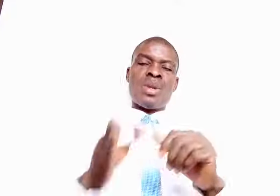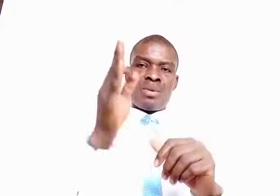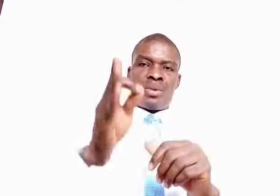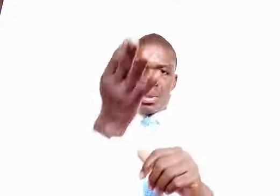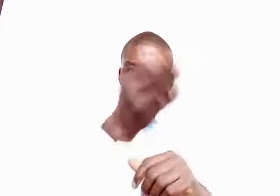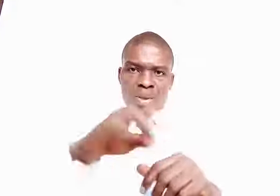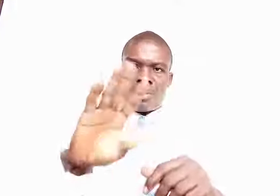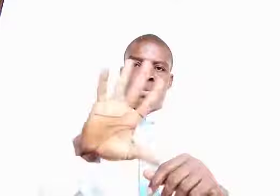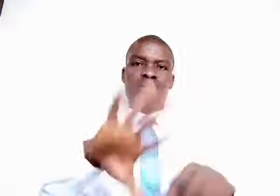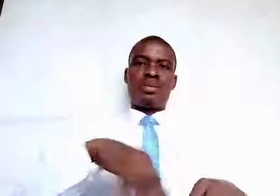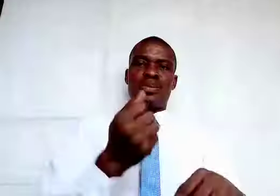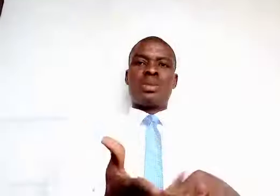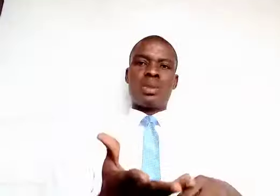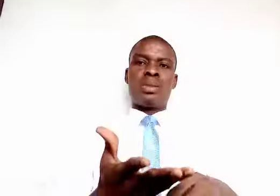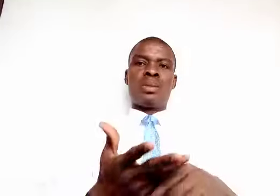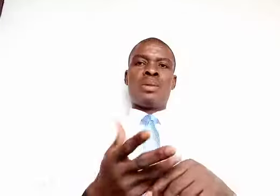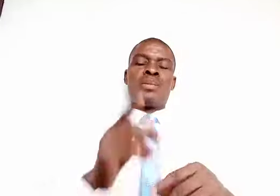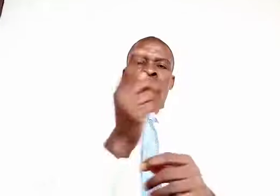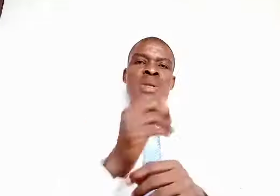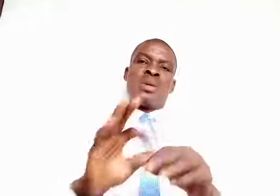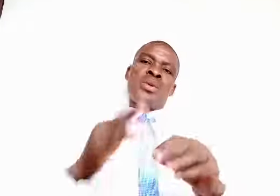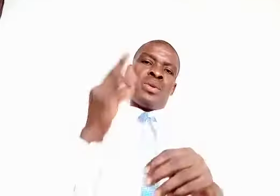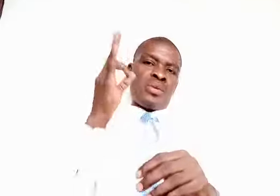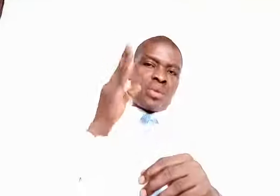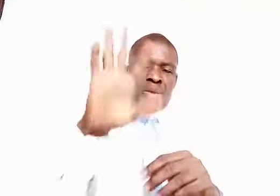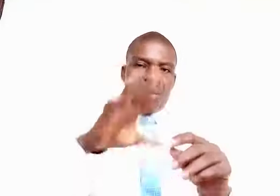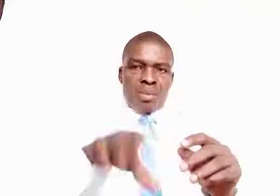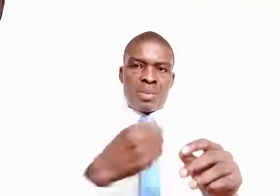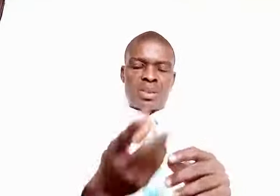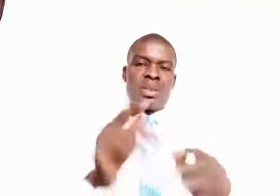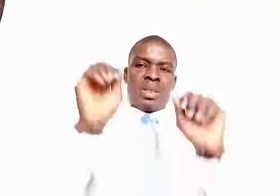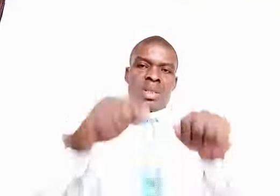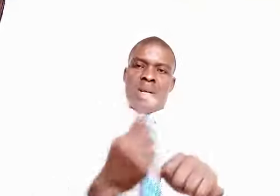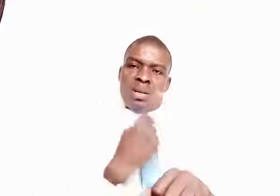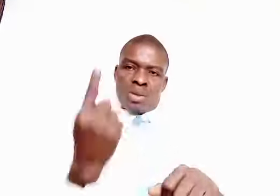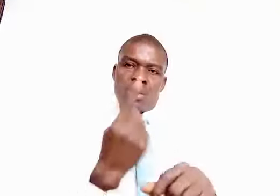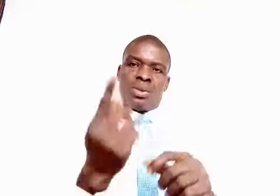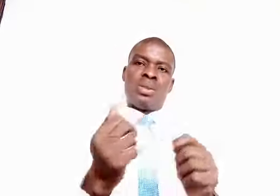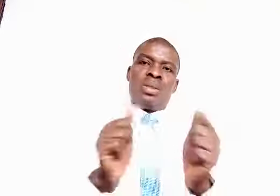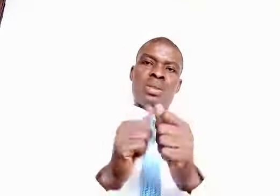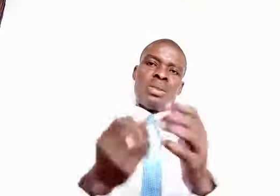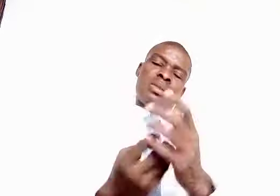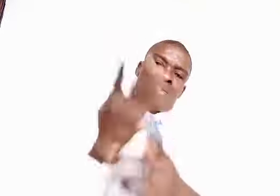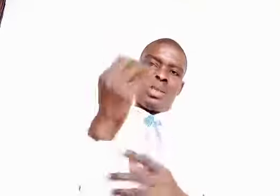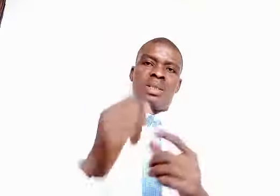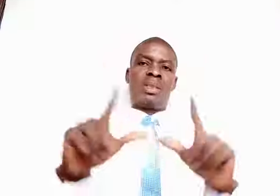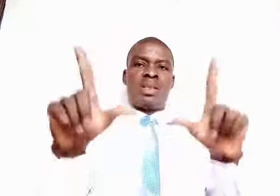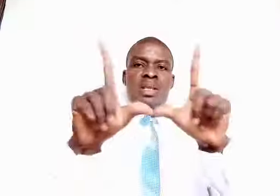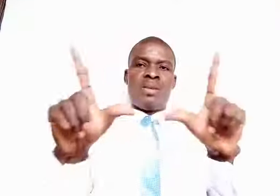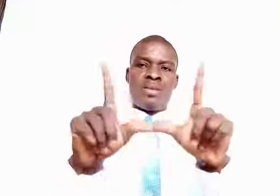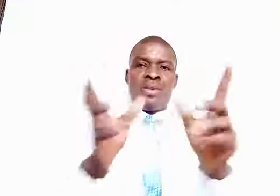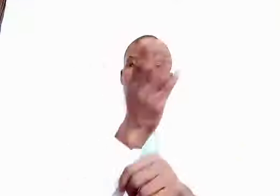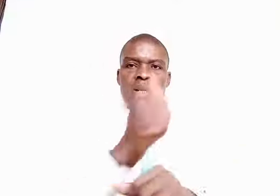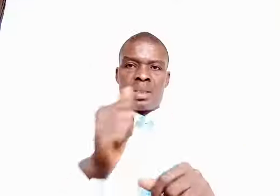poetry. Features of poetry can also be regarded at an advanced level as elements of